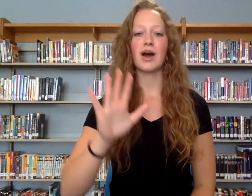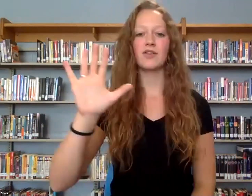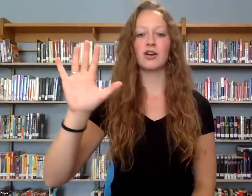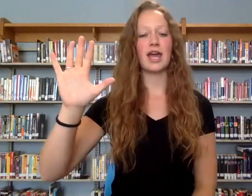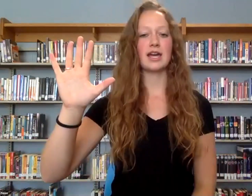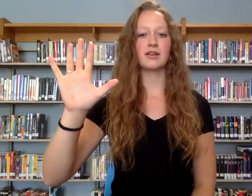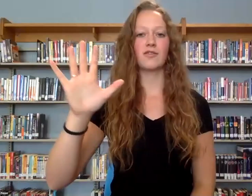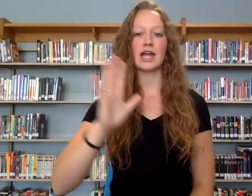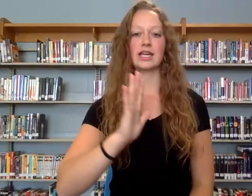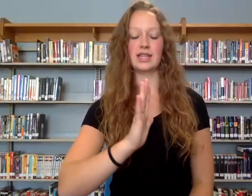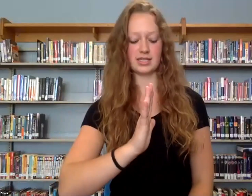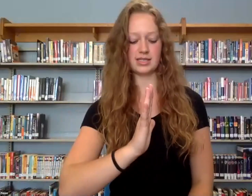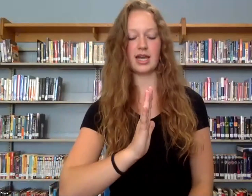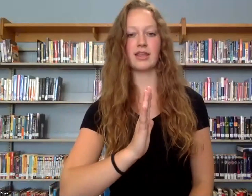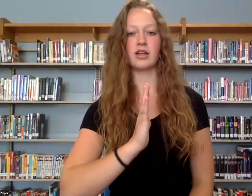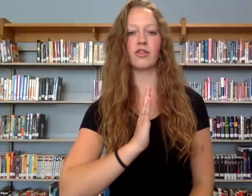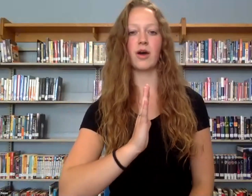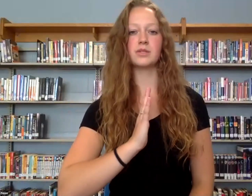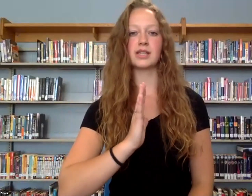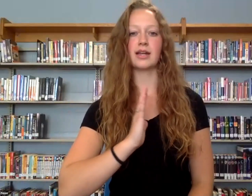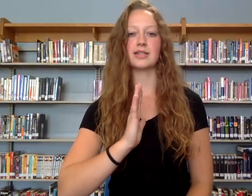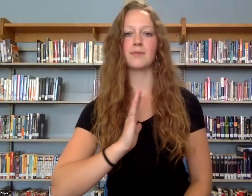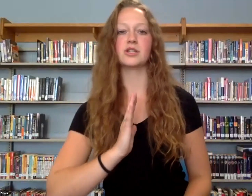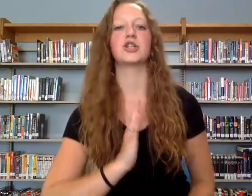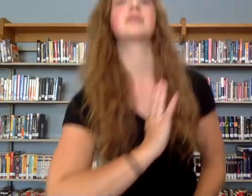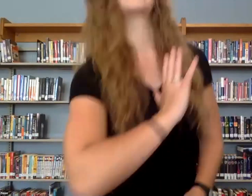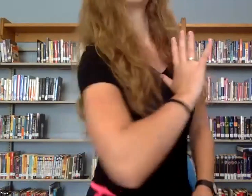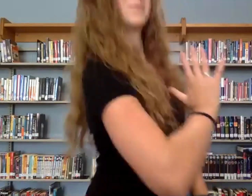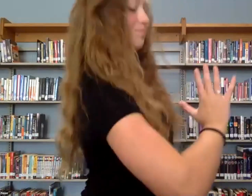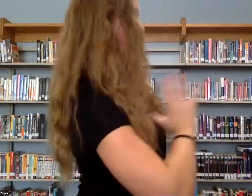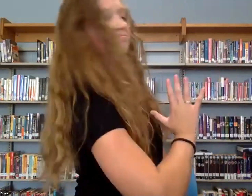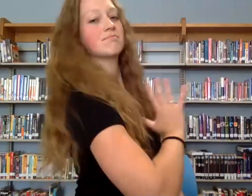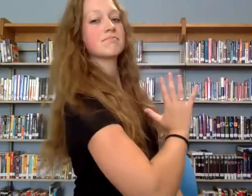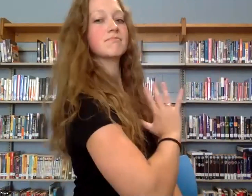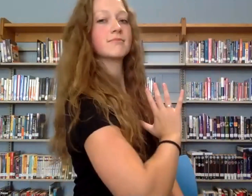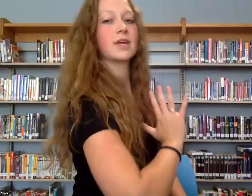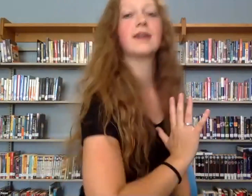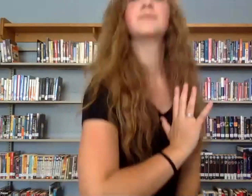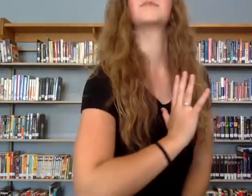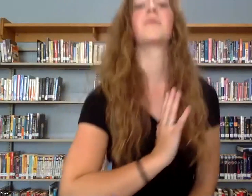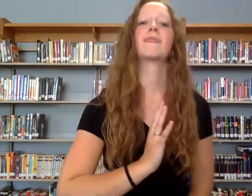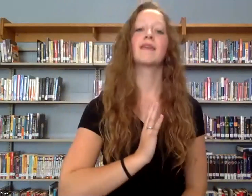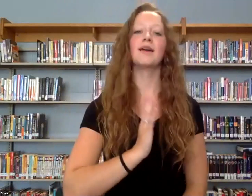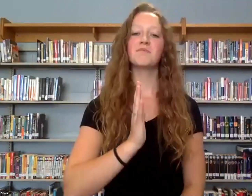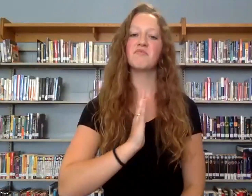your hand flat like this, and then your thumb just kind of taps your chest. Like that. Okay,